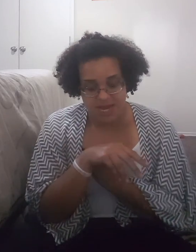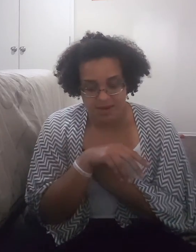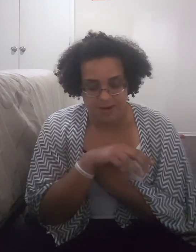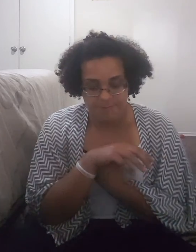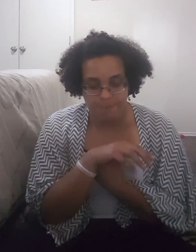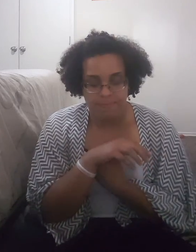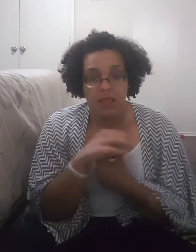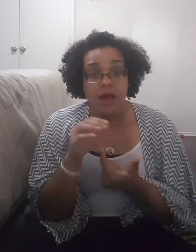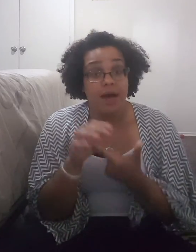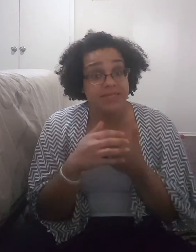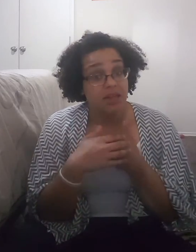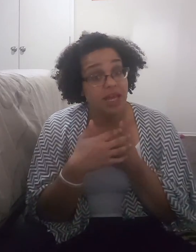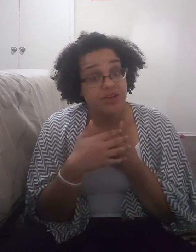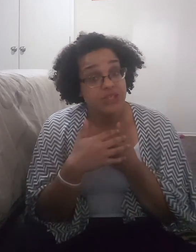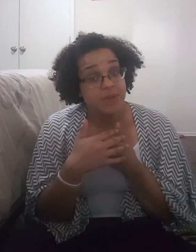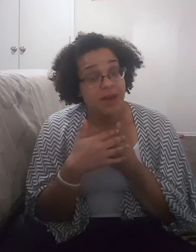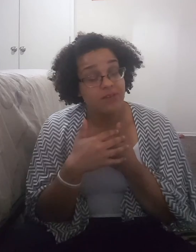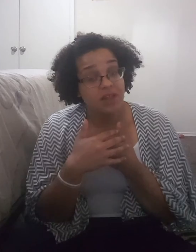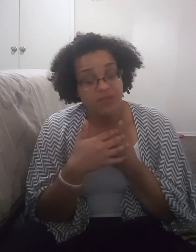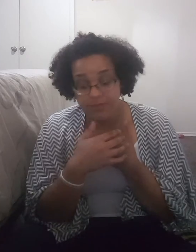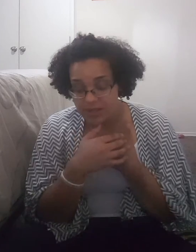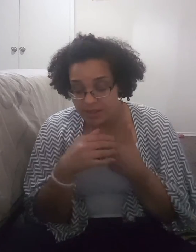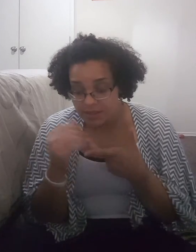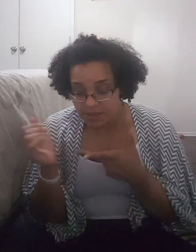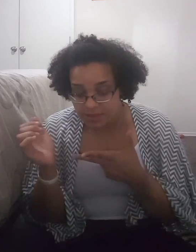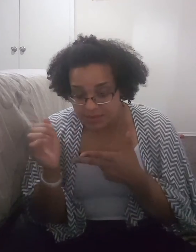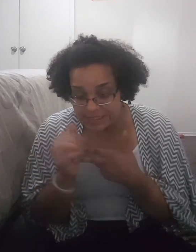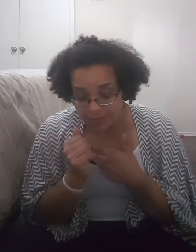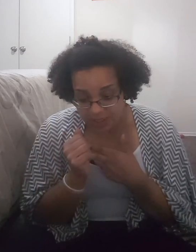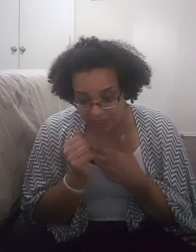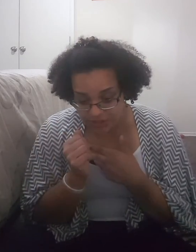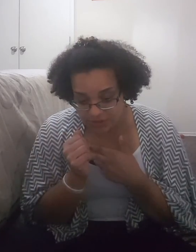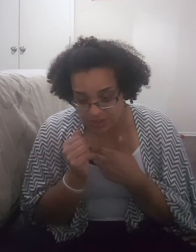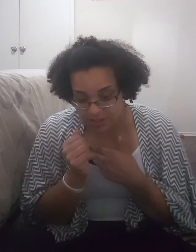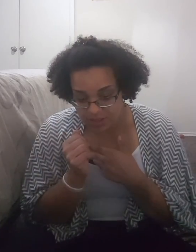hand. Up down letters, be mindful of them. Double letters,